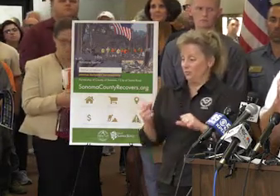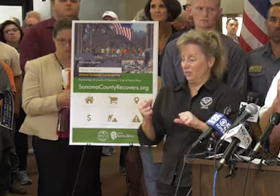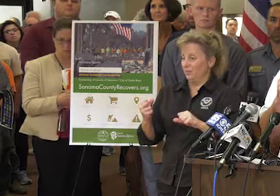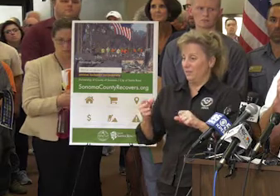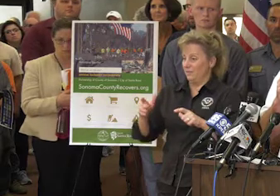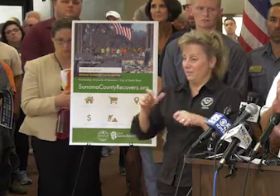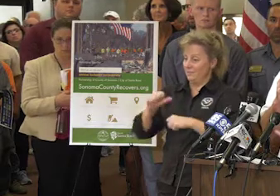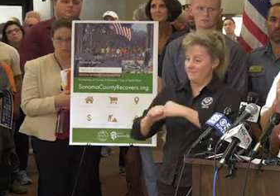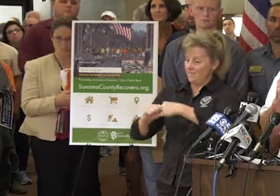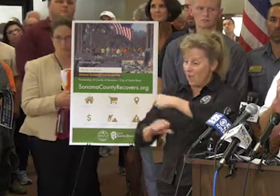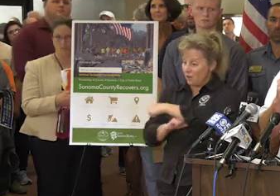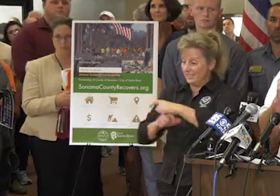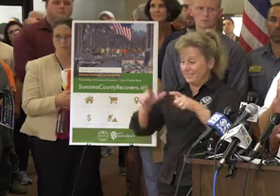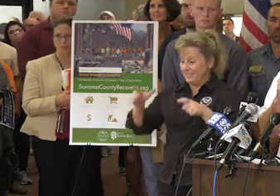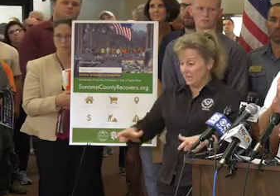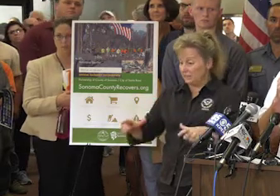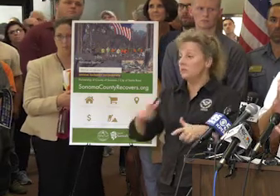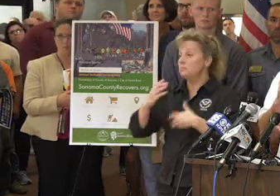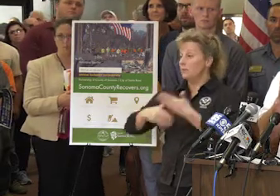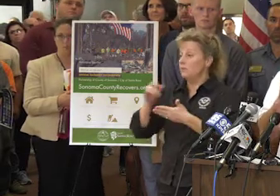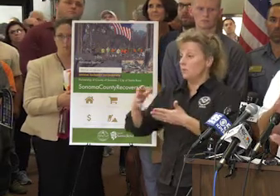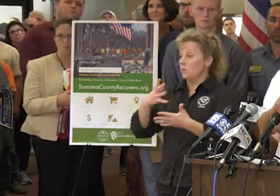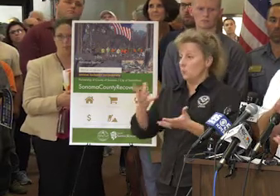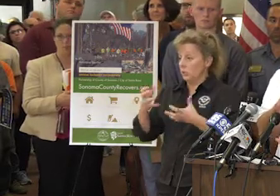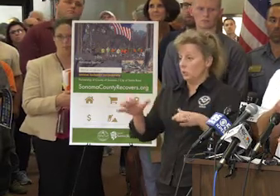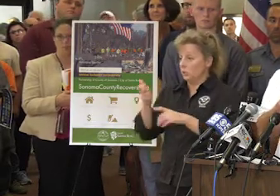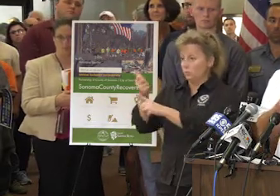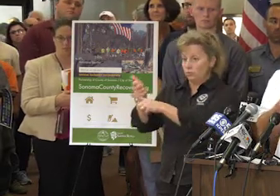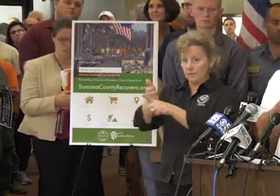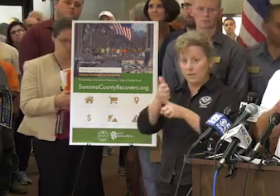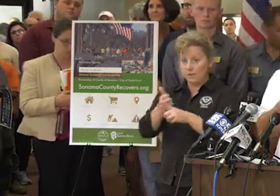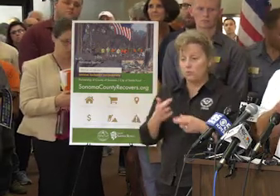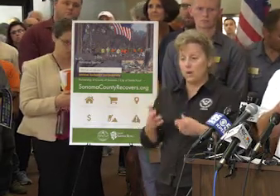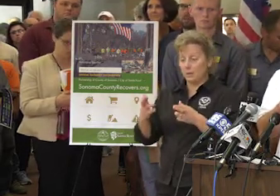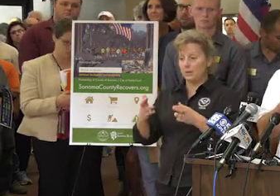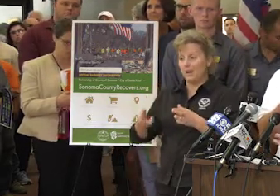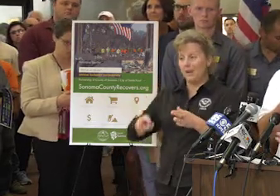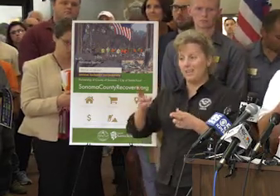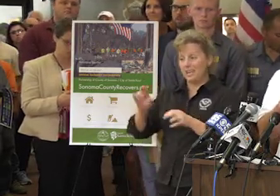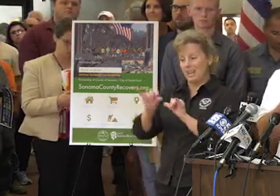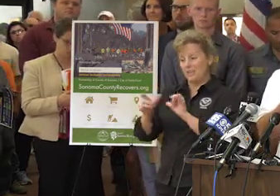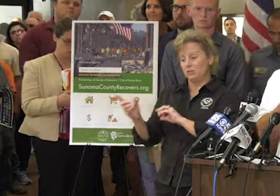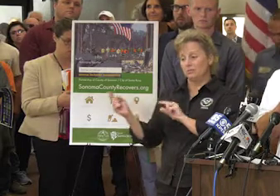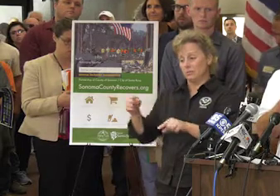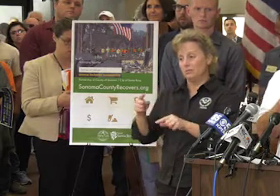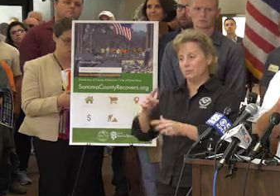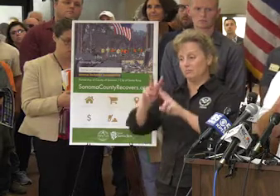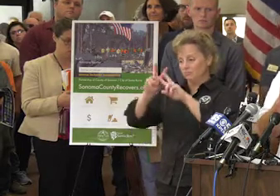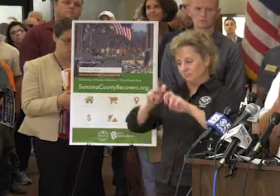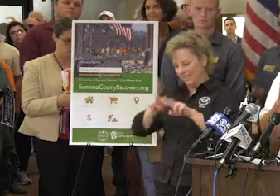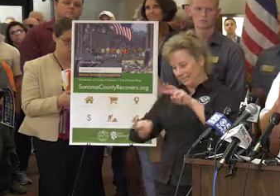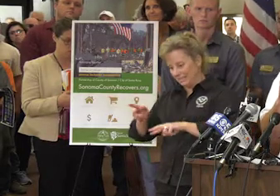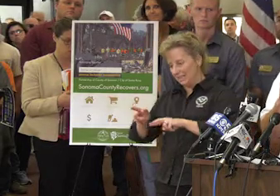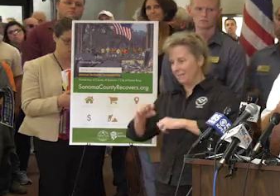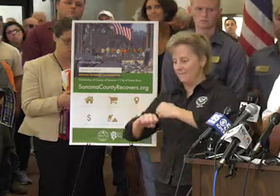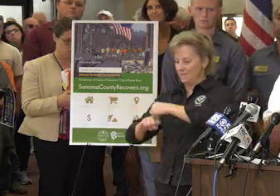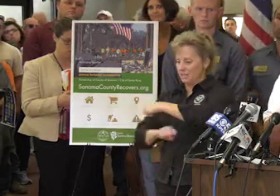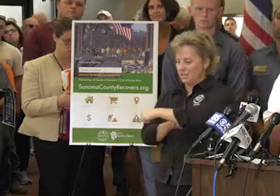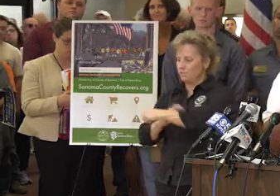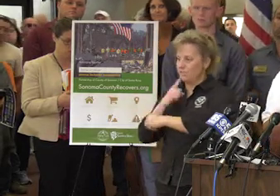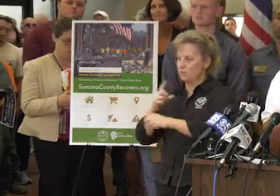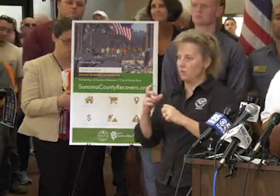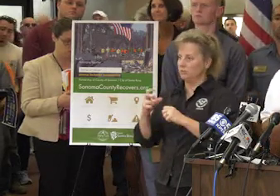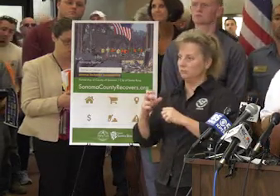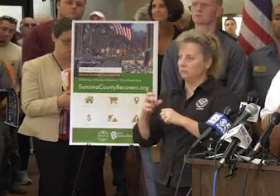foundations. There's a process, if you'd like to do this on your own, where we recommend highly that an engineer come in to assess those foundations for structural